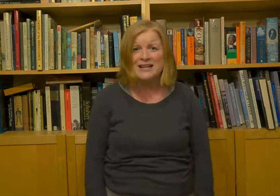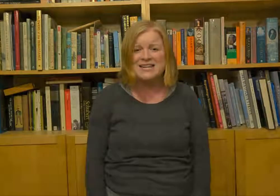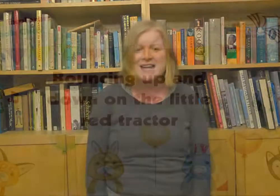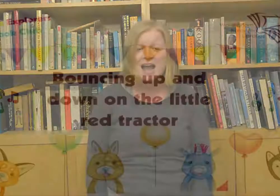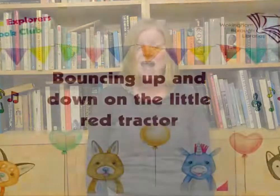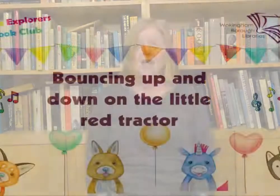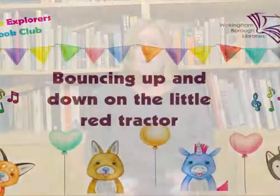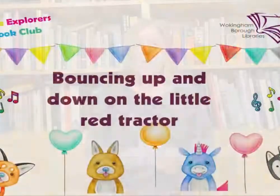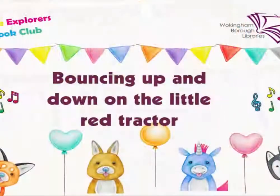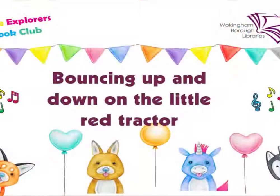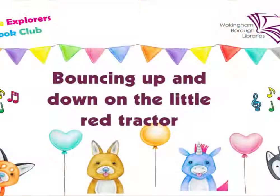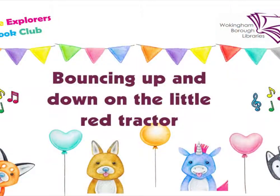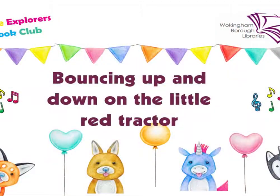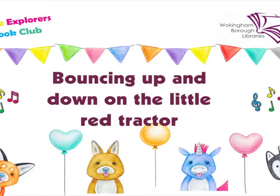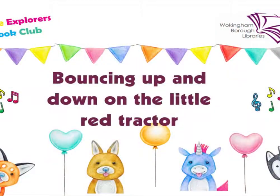winding.